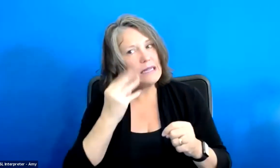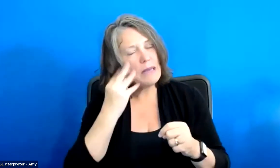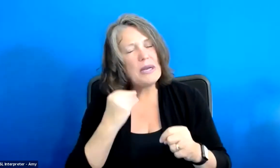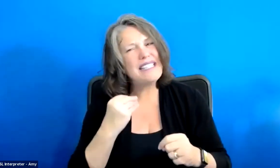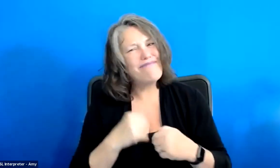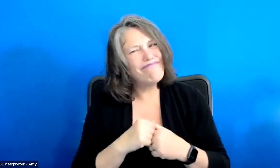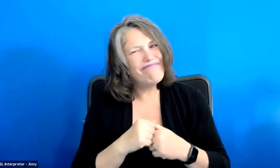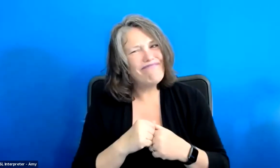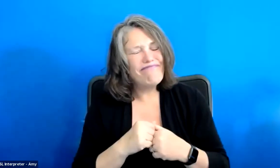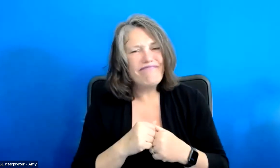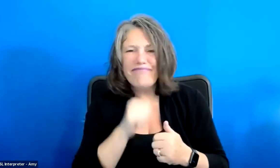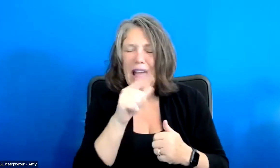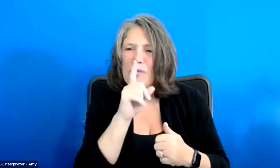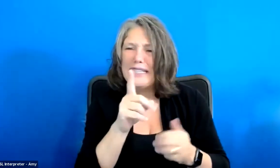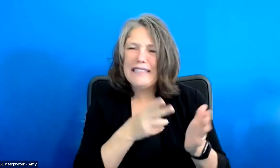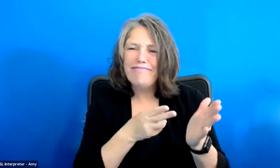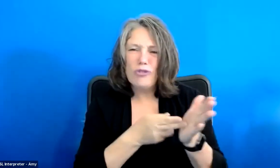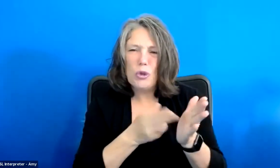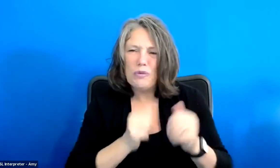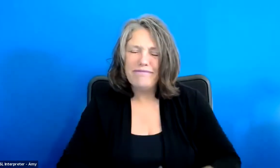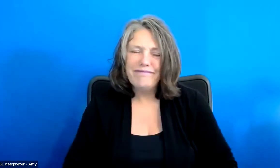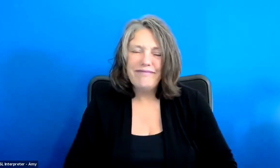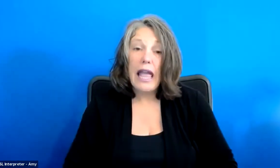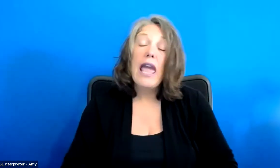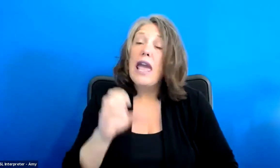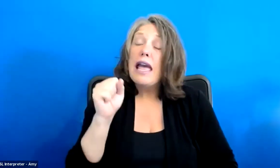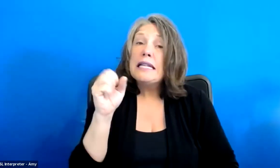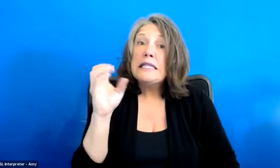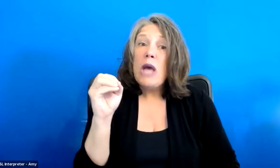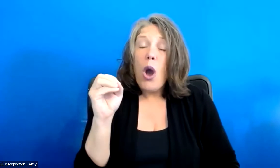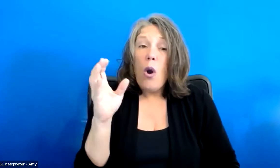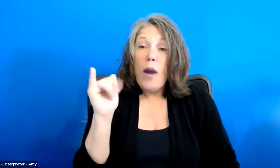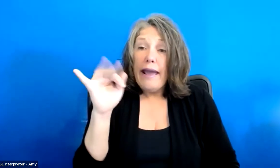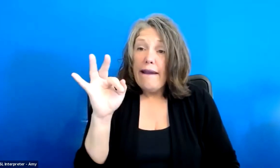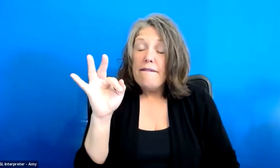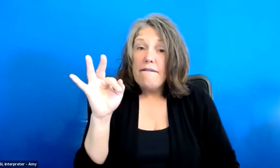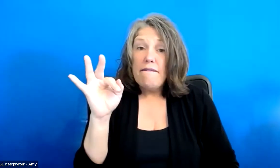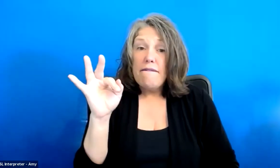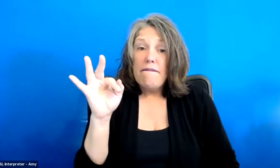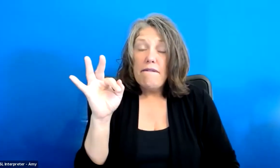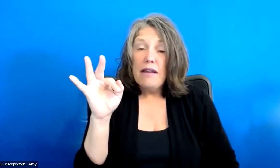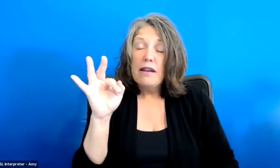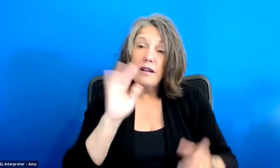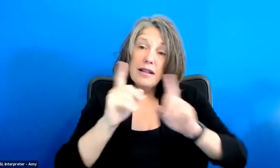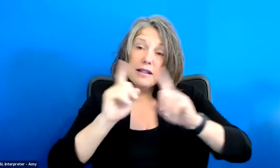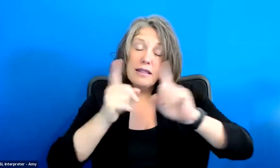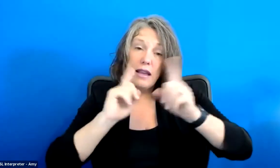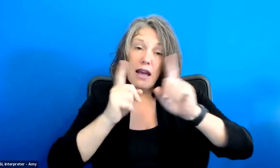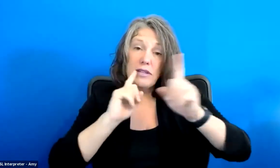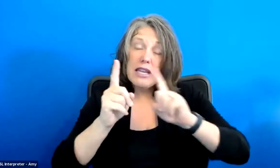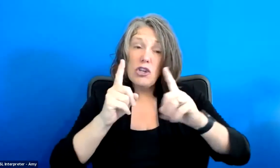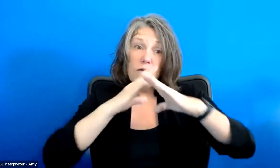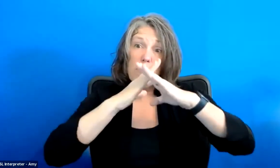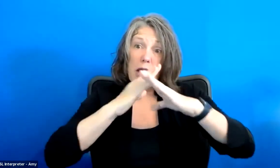really necessarily true. And so if the conversation of barrier